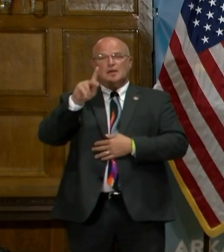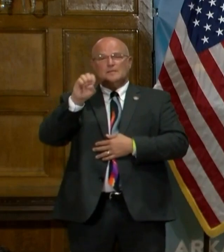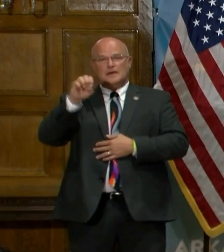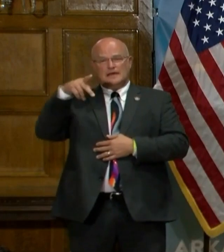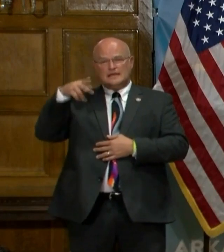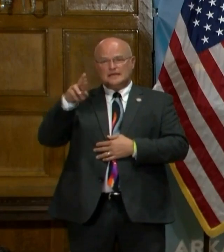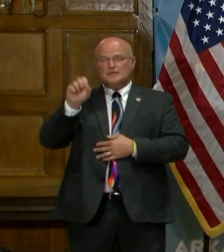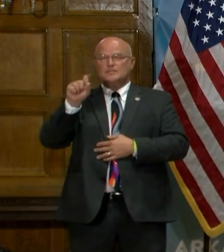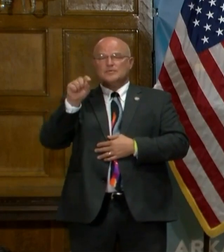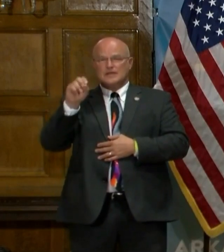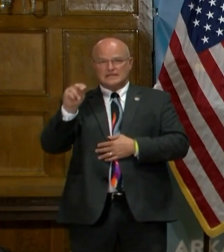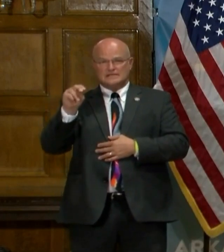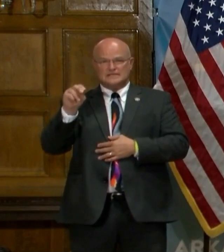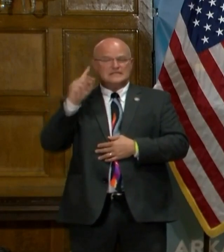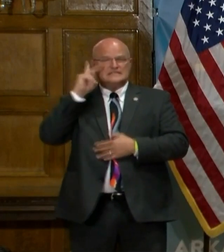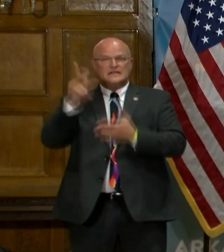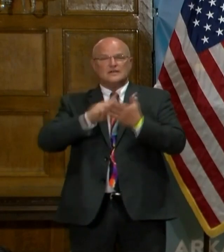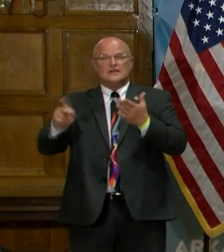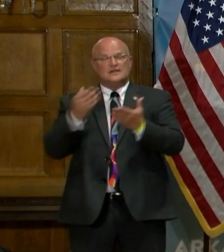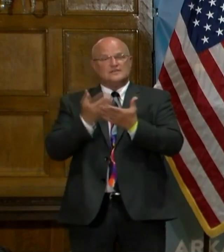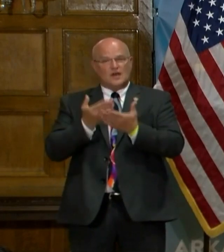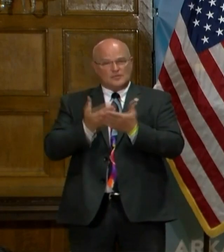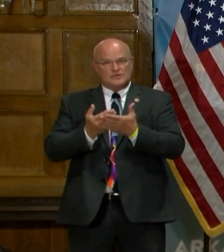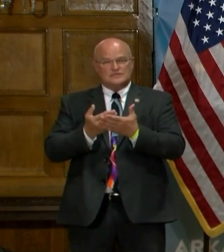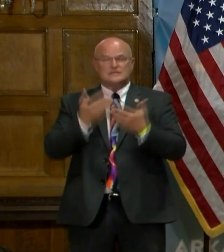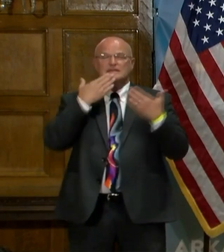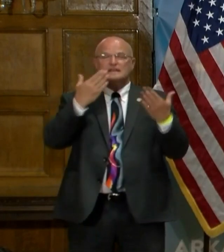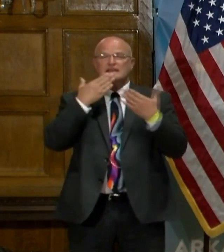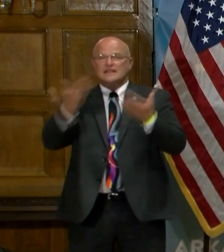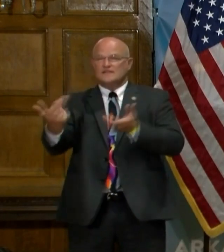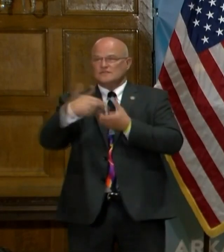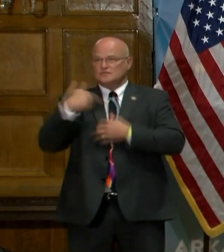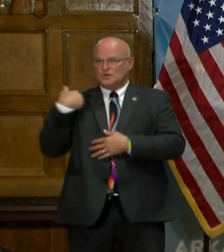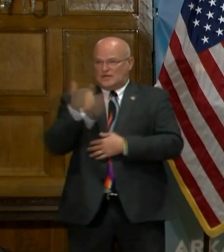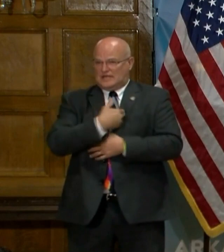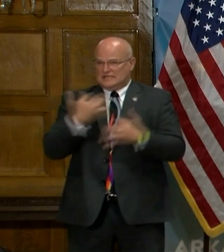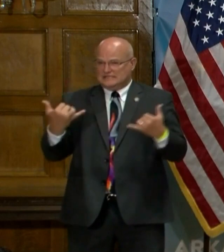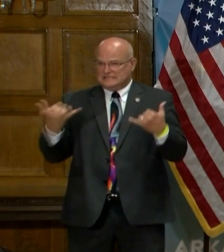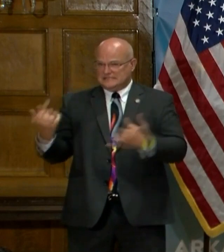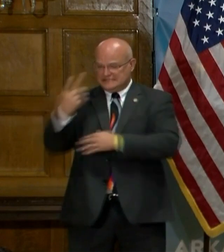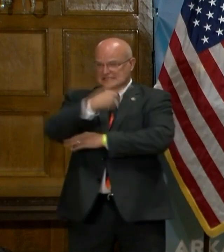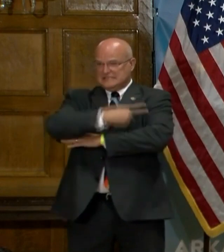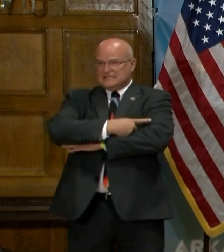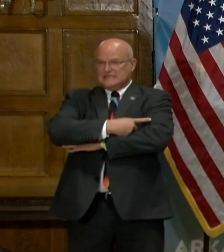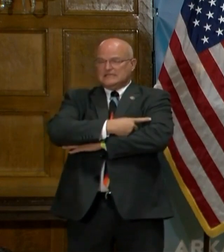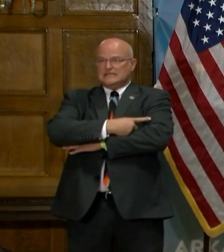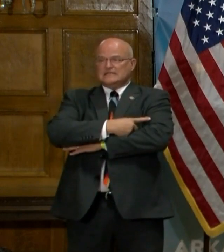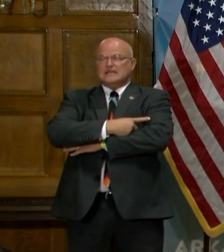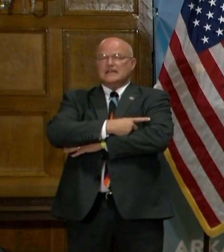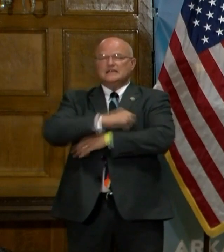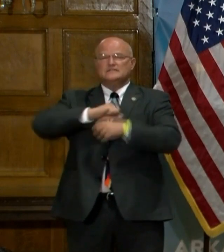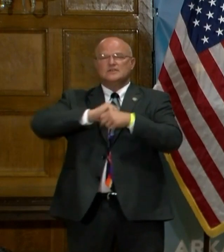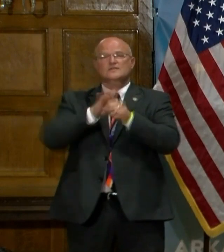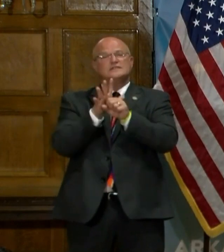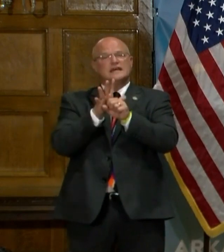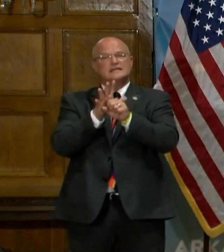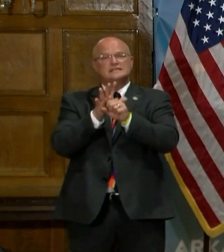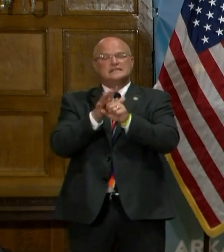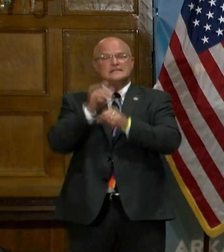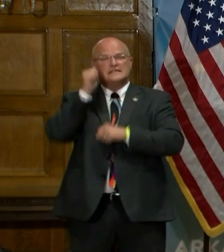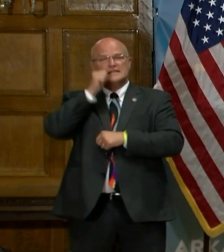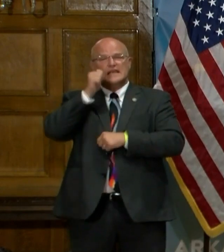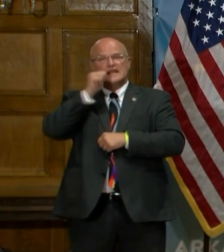Preston, Secretary of Commerce. Thank everyone for joining us for today's COVID-19